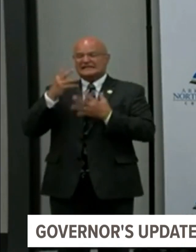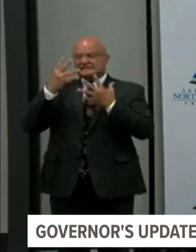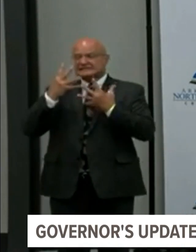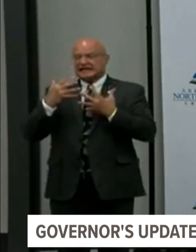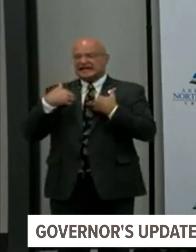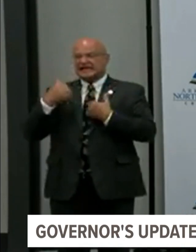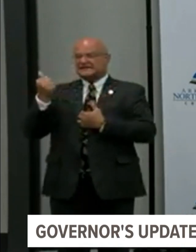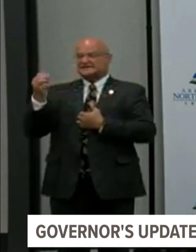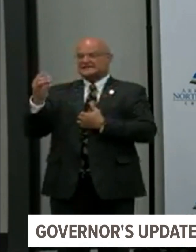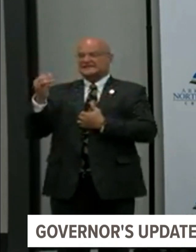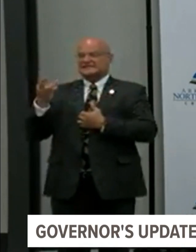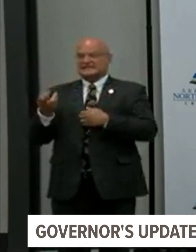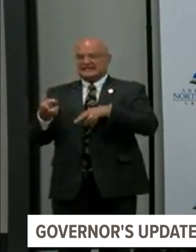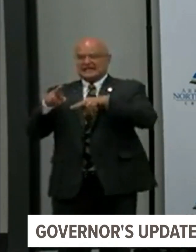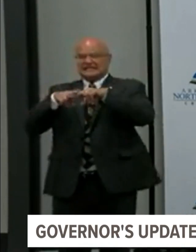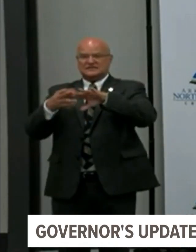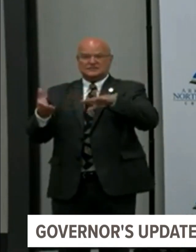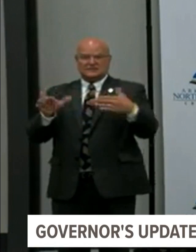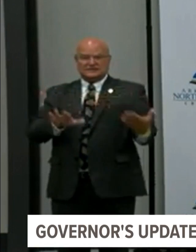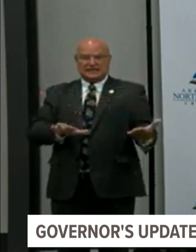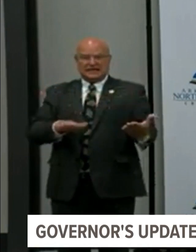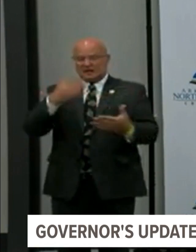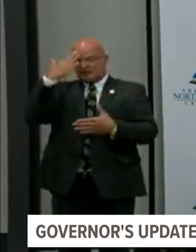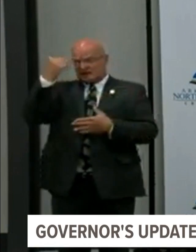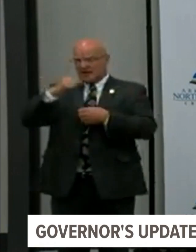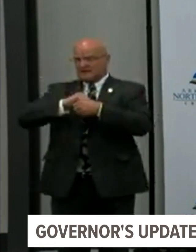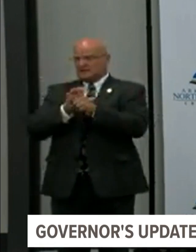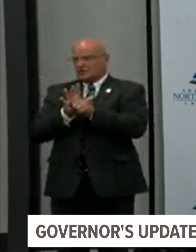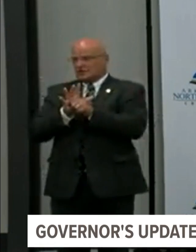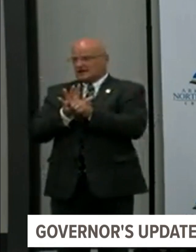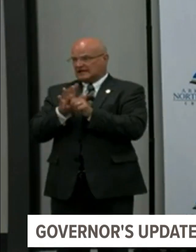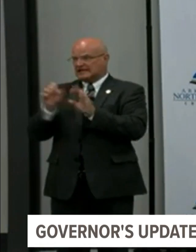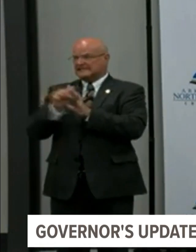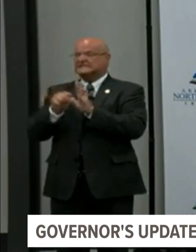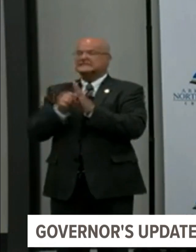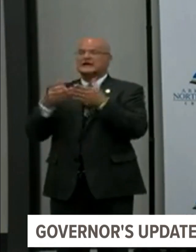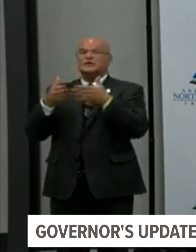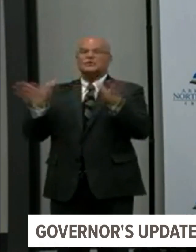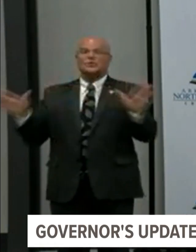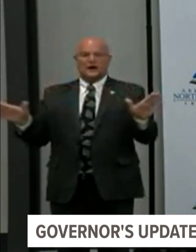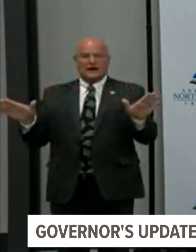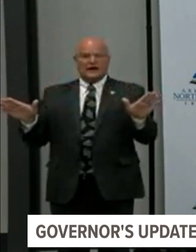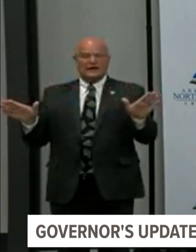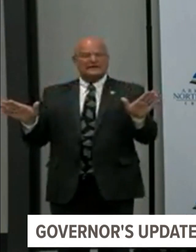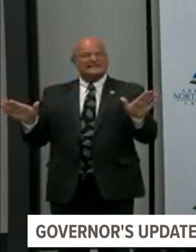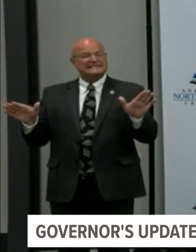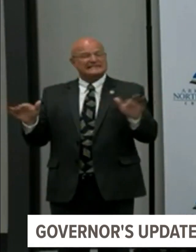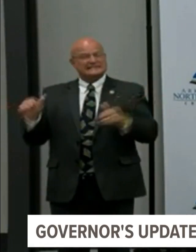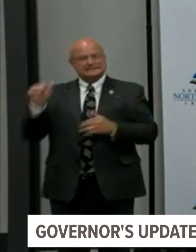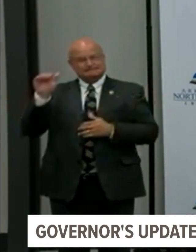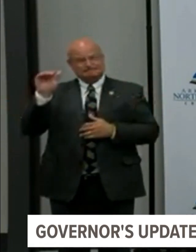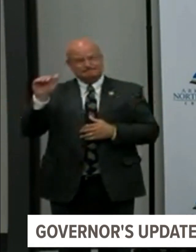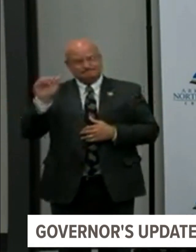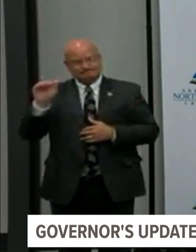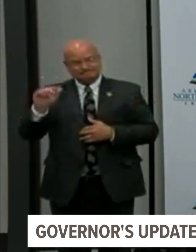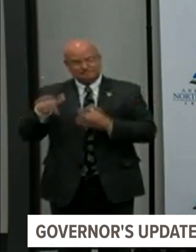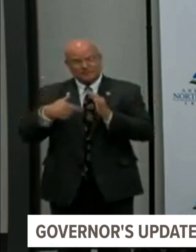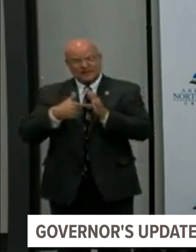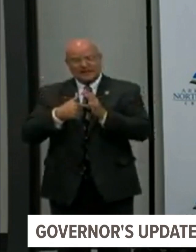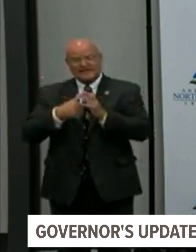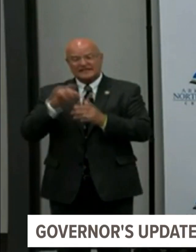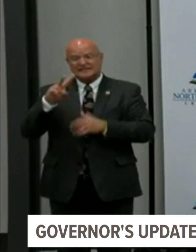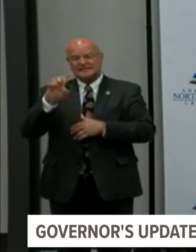we've had 16 additional deaths because of COVID-19 statewide, which is just a reminder that this virus